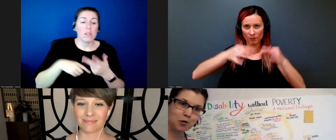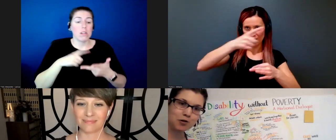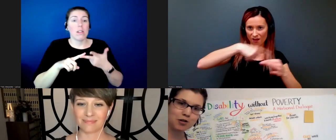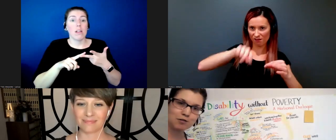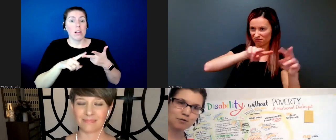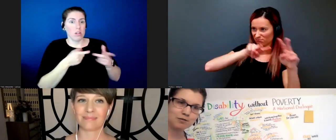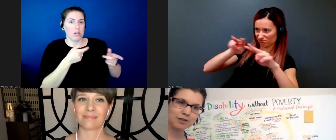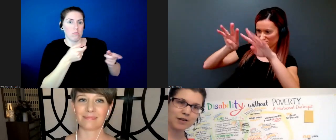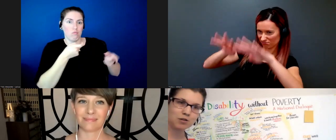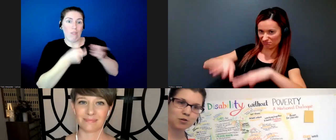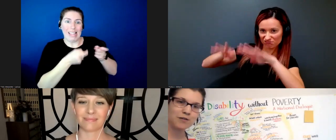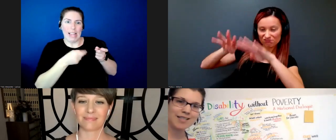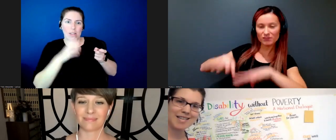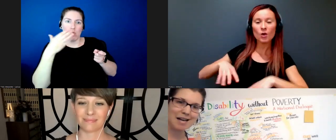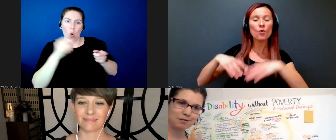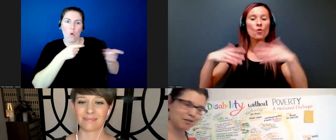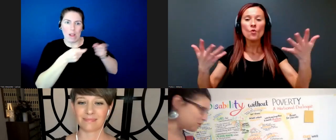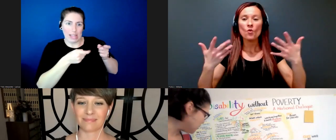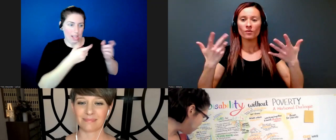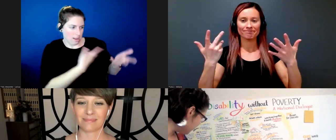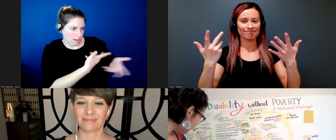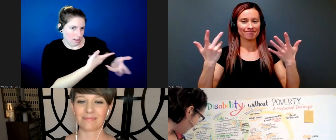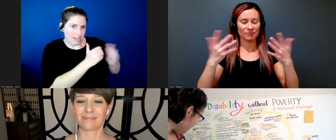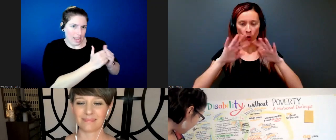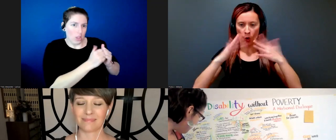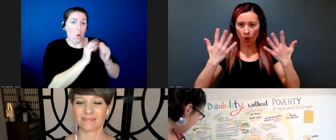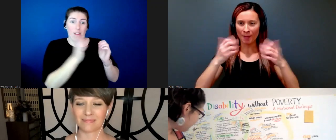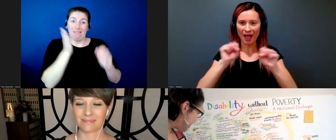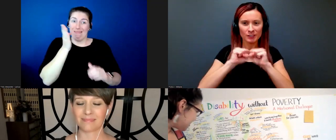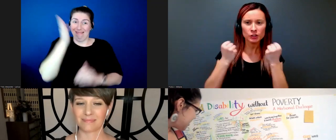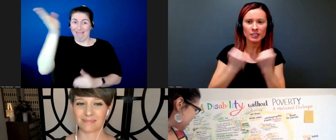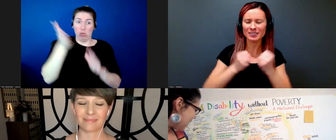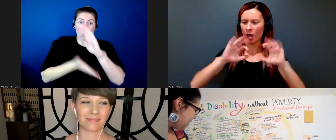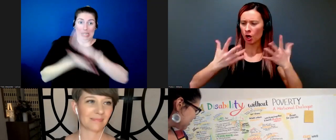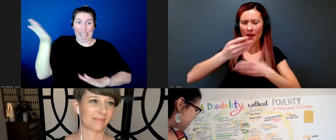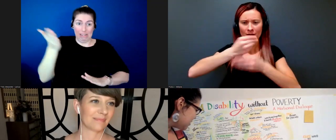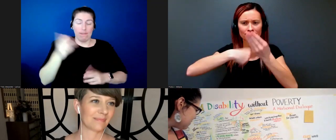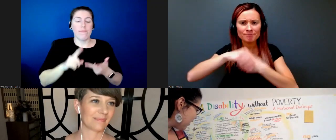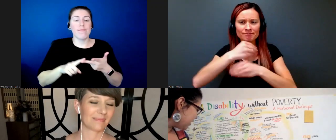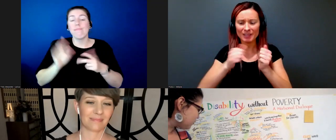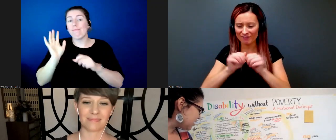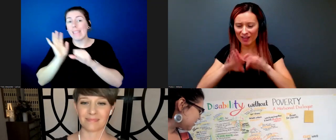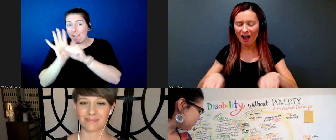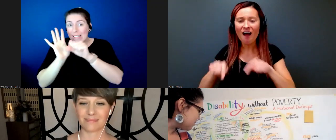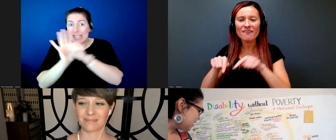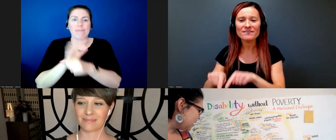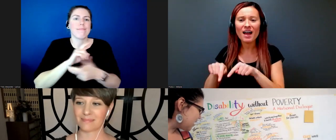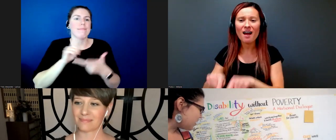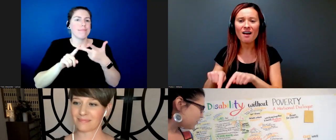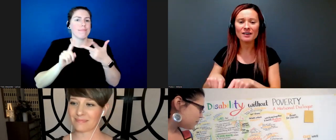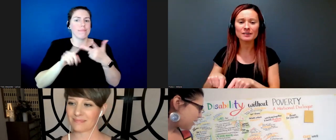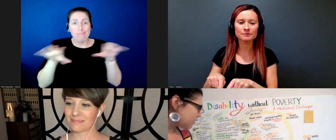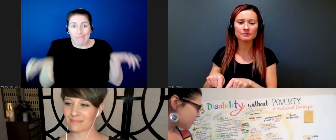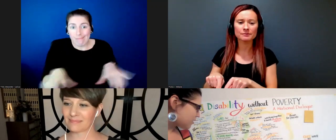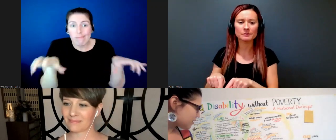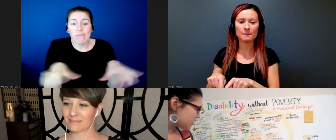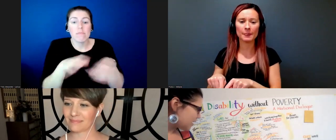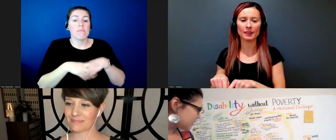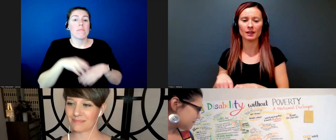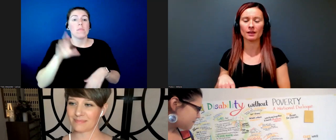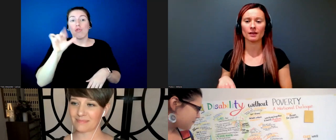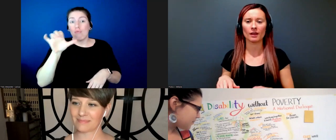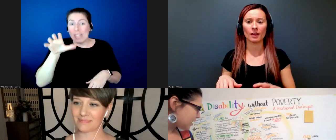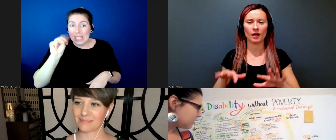in order to leave the house or even to get out the door, advocacy and activism, fighting racism and other